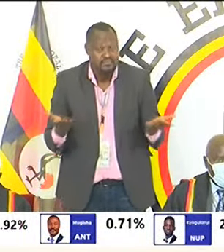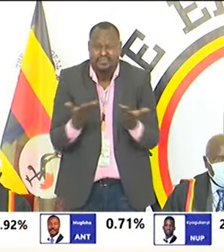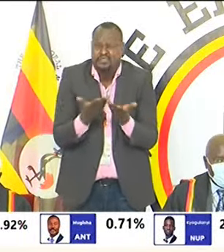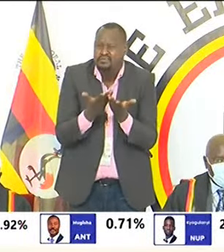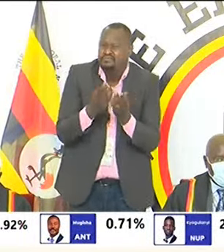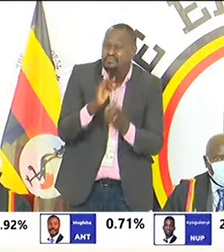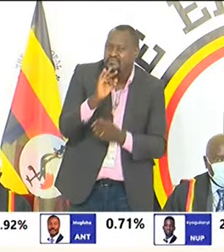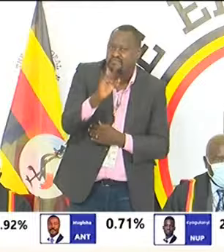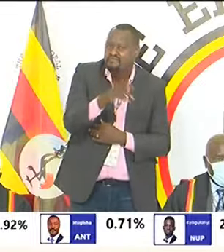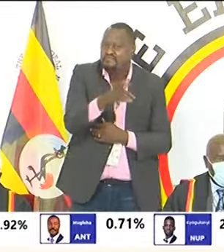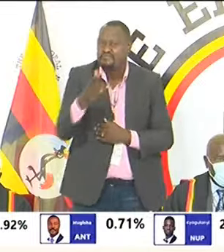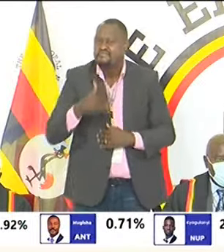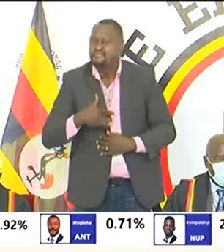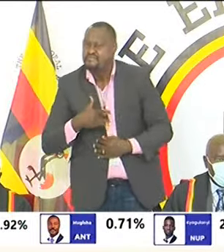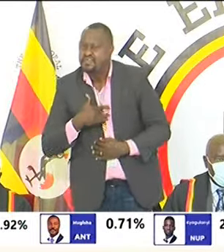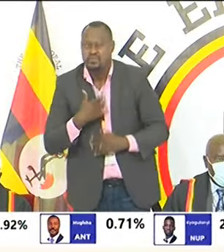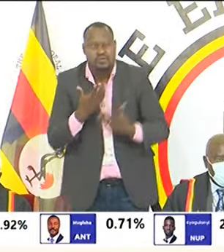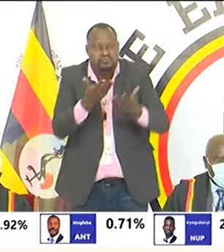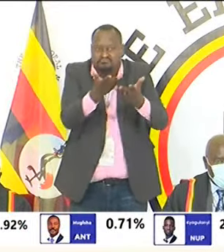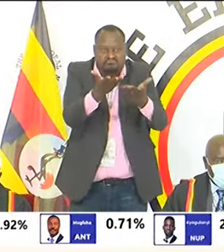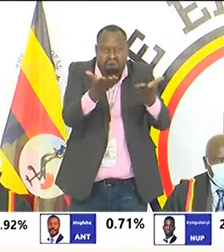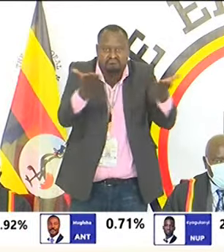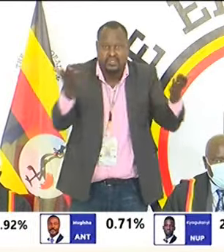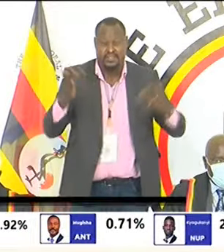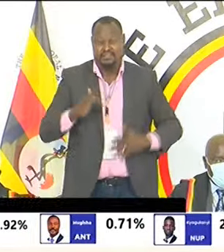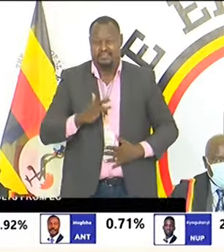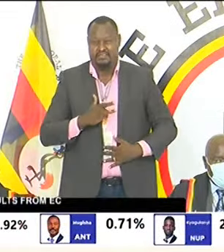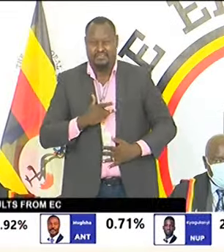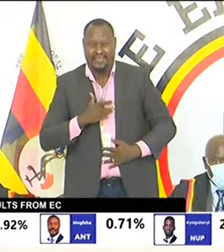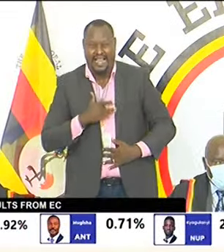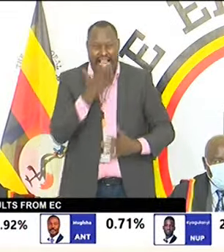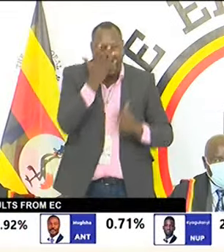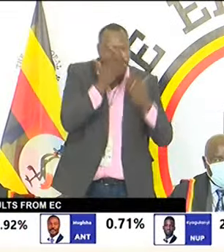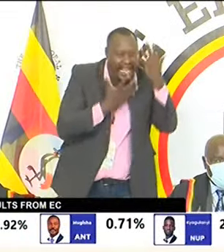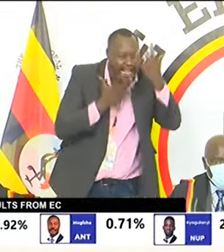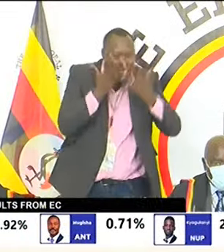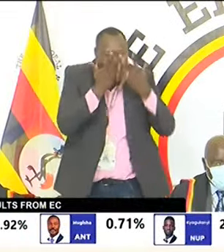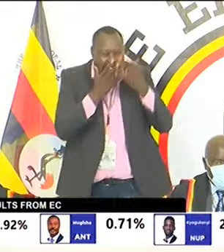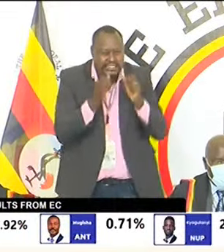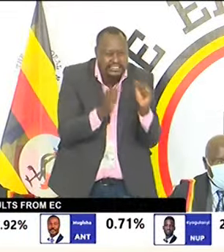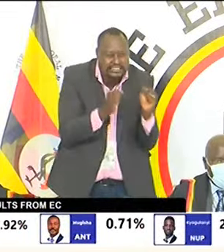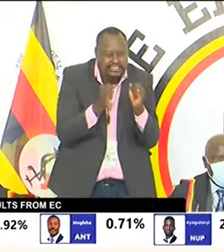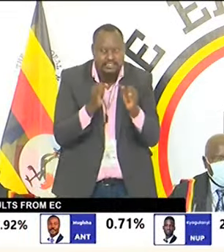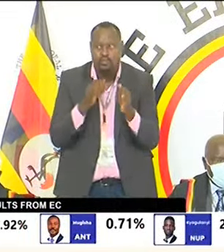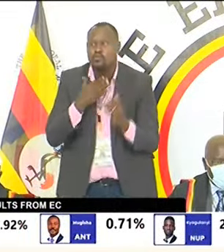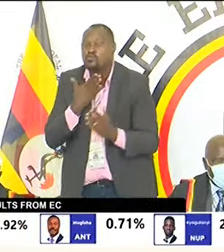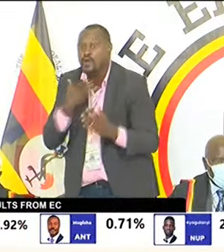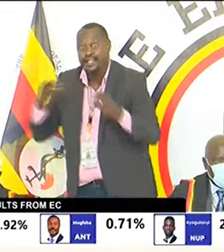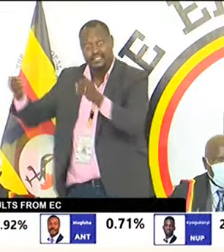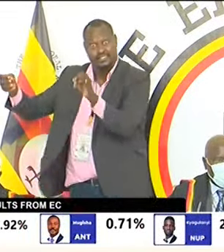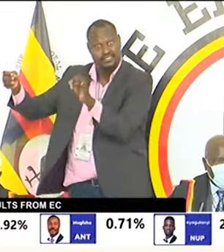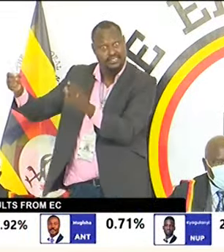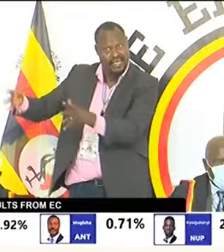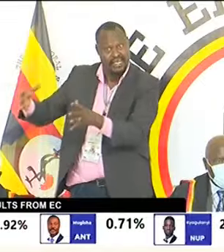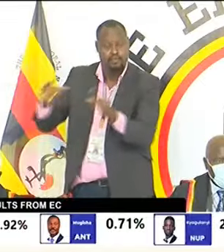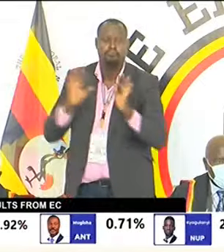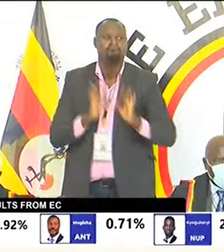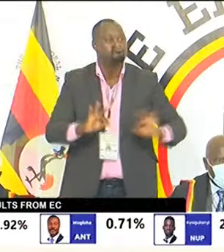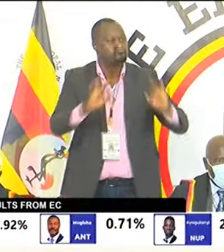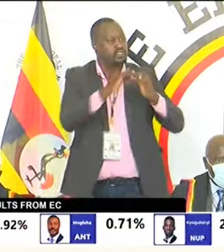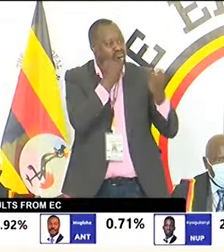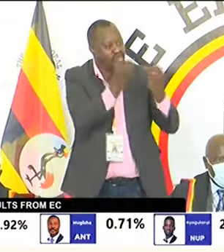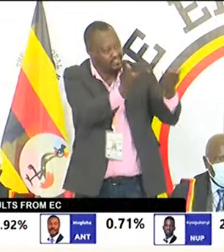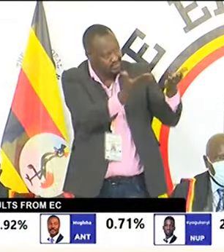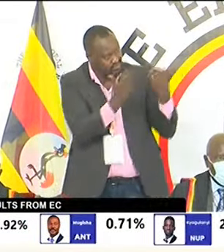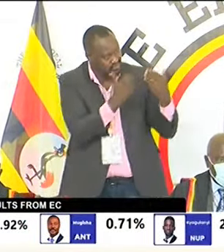or any stakeholder feels would promote or improve on the transparency